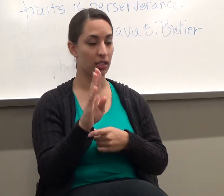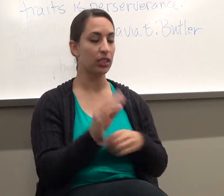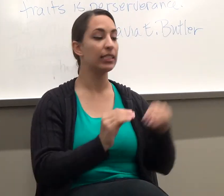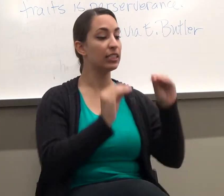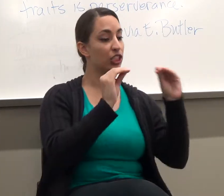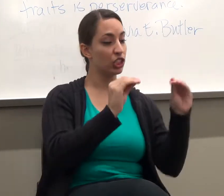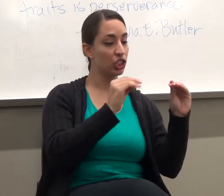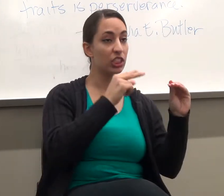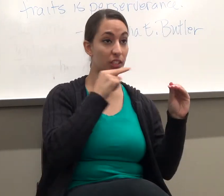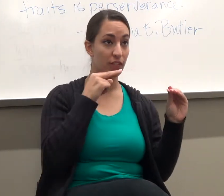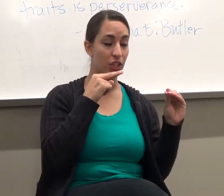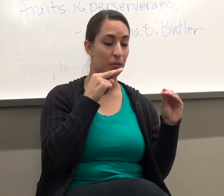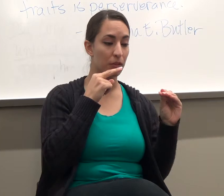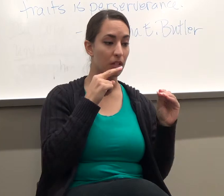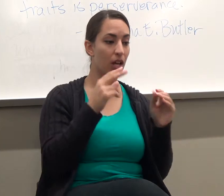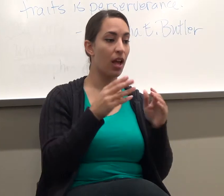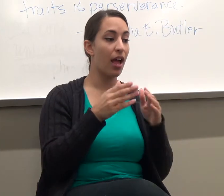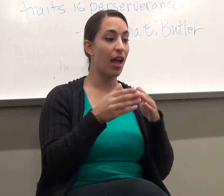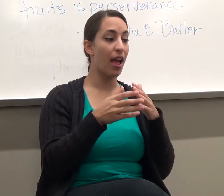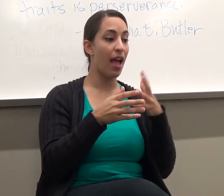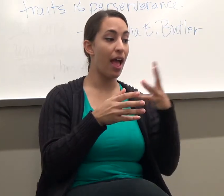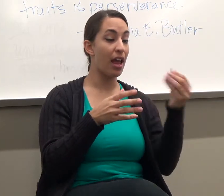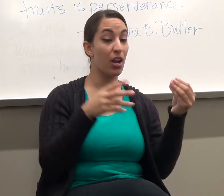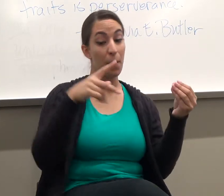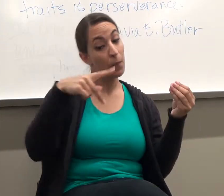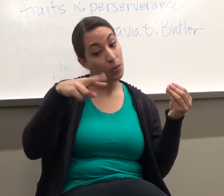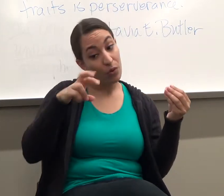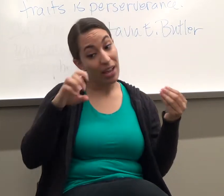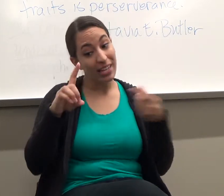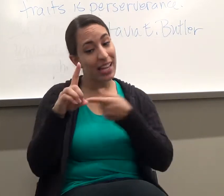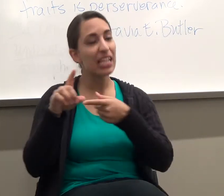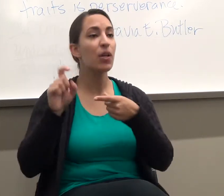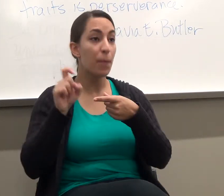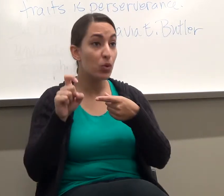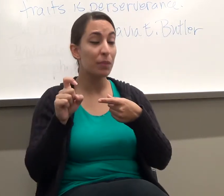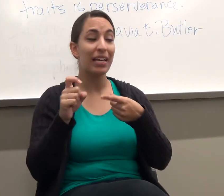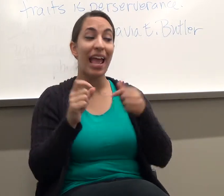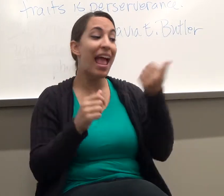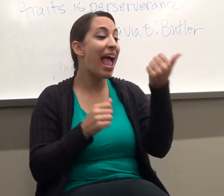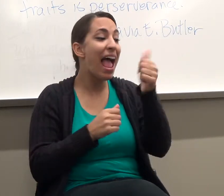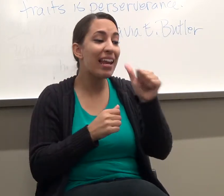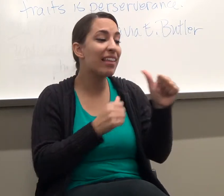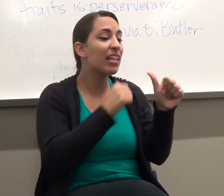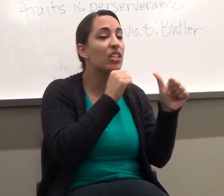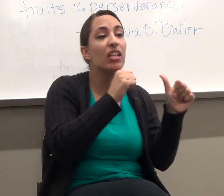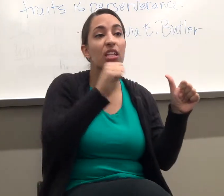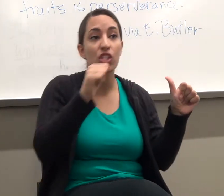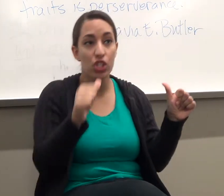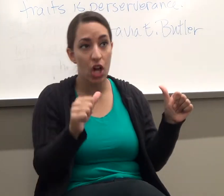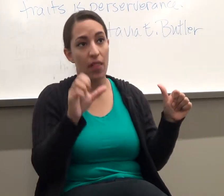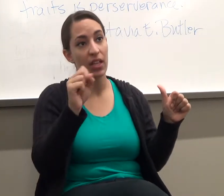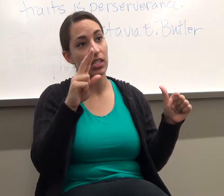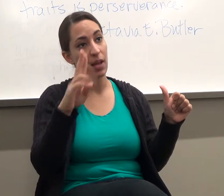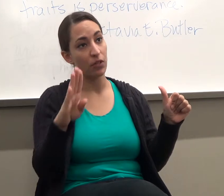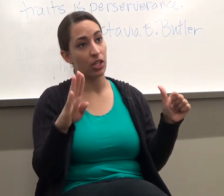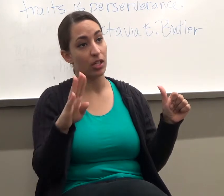verb, and like I said, the predicate is anything that's not the subject. So this is also